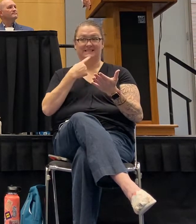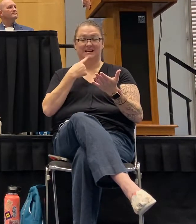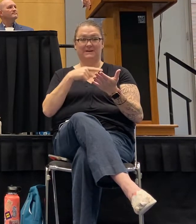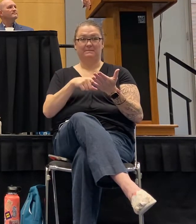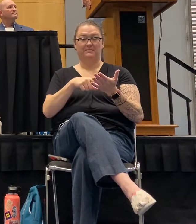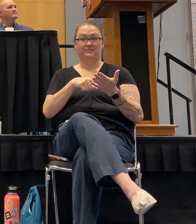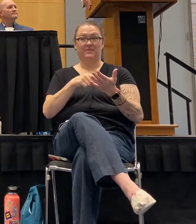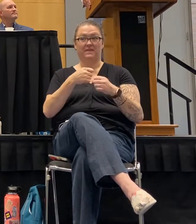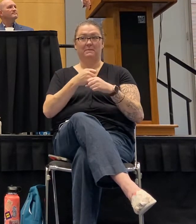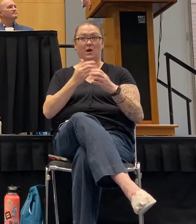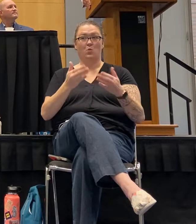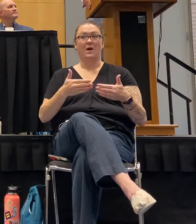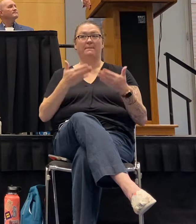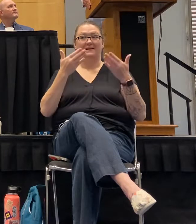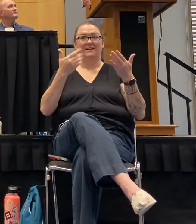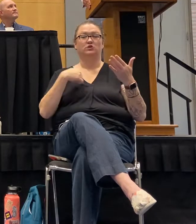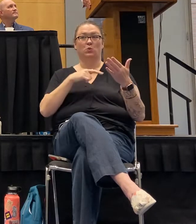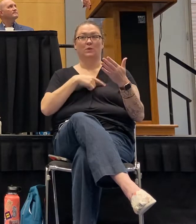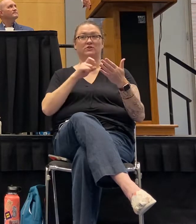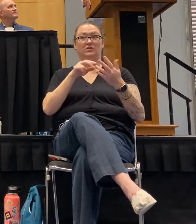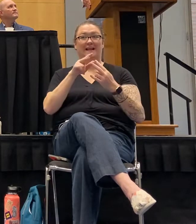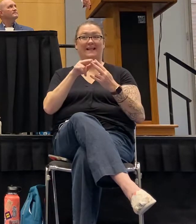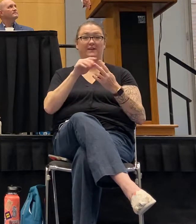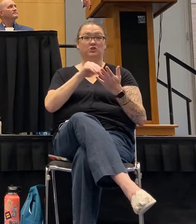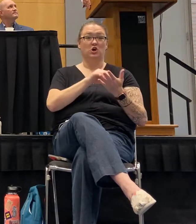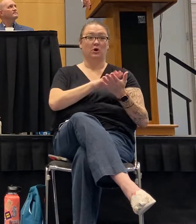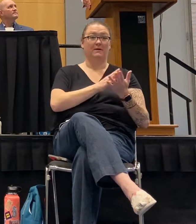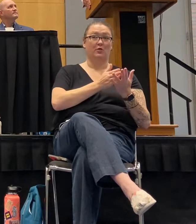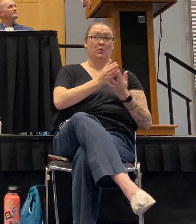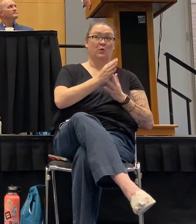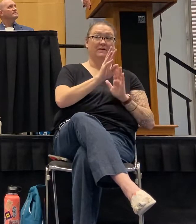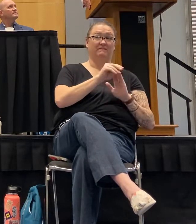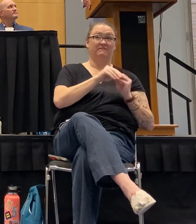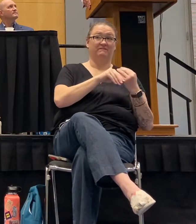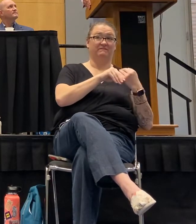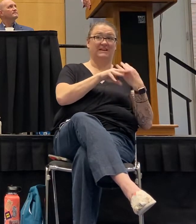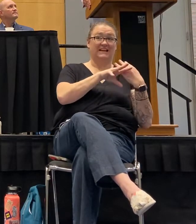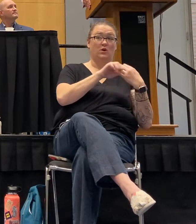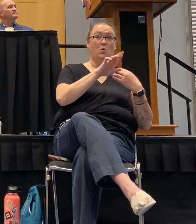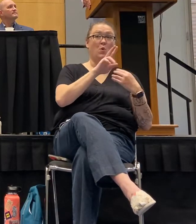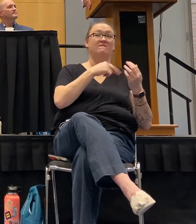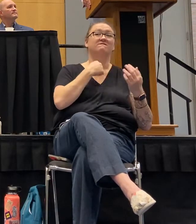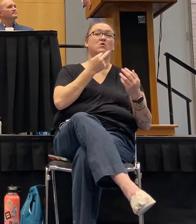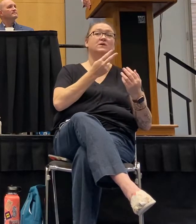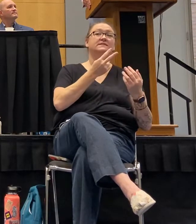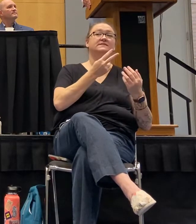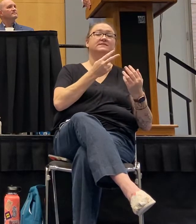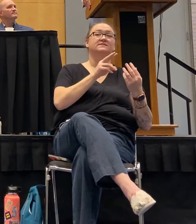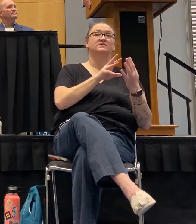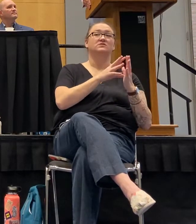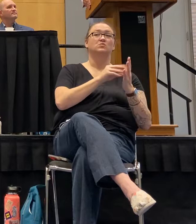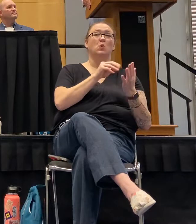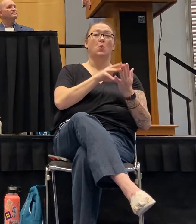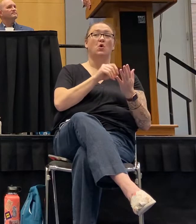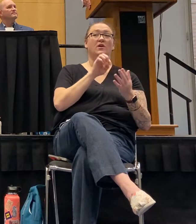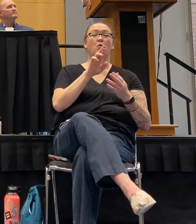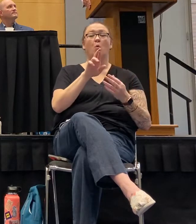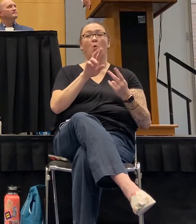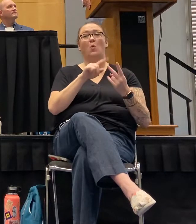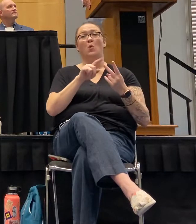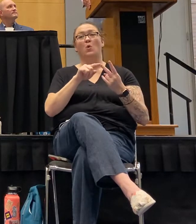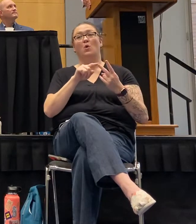they did make a recommendation that we should either document it through a video or voice recording, or